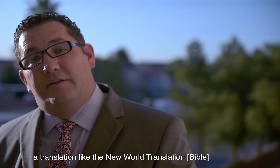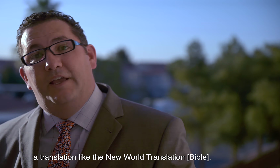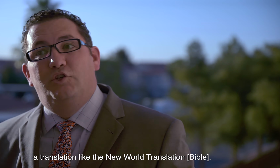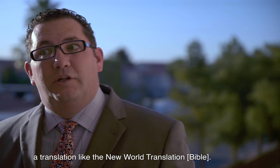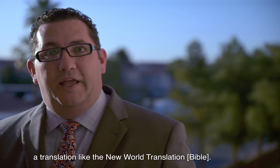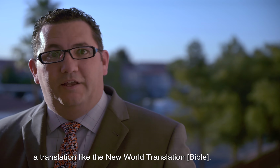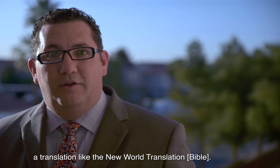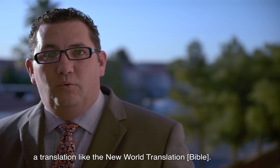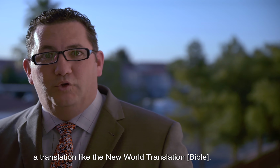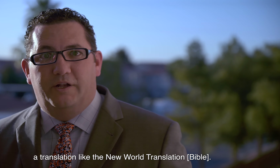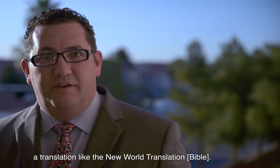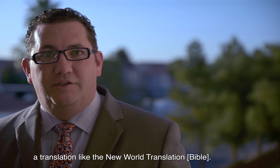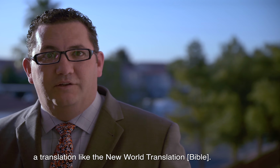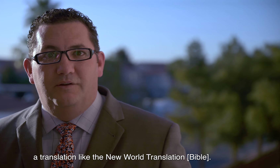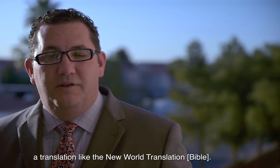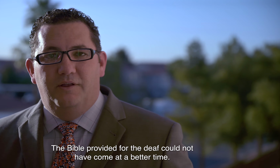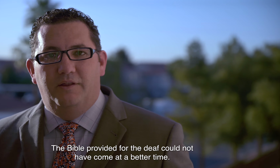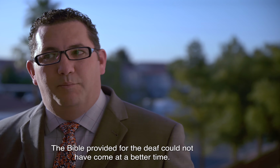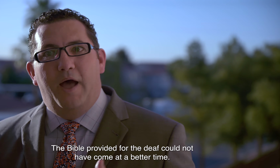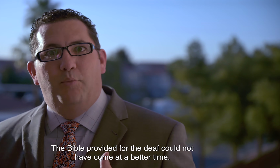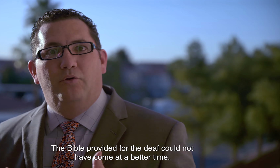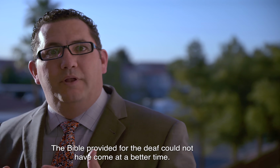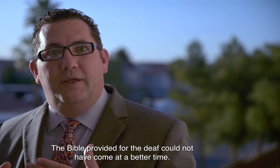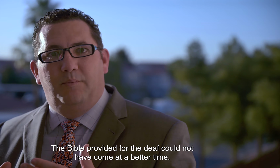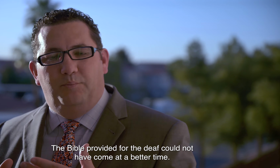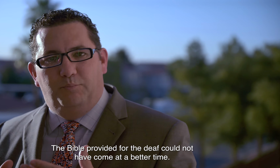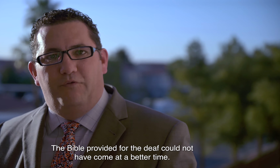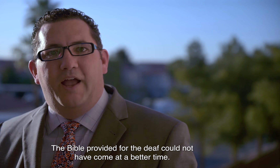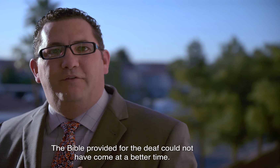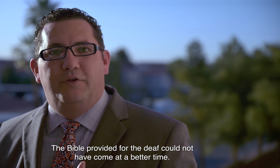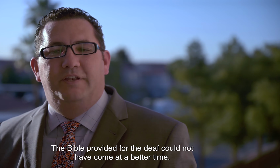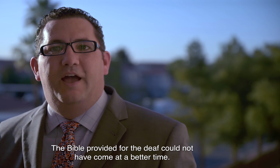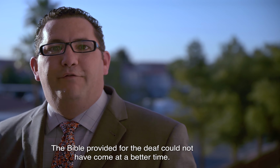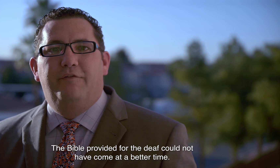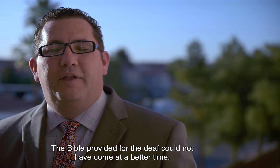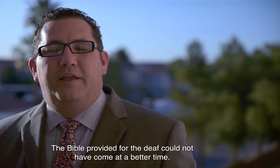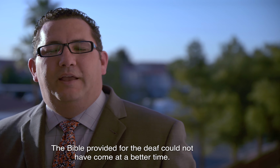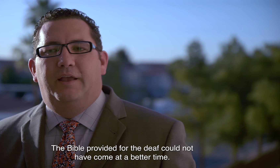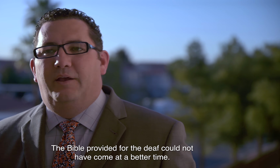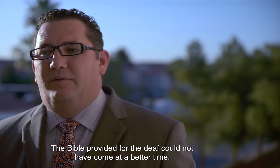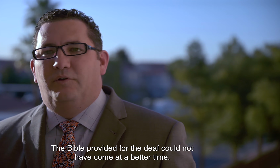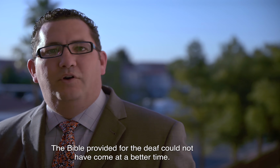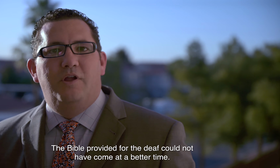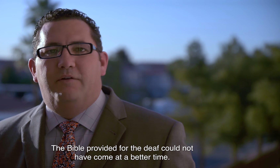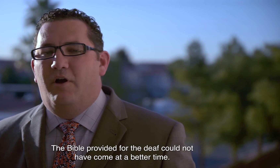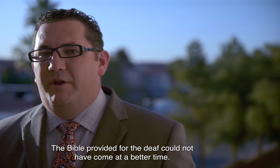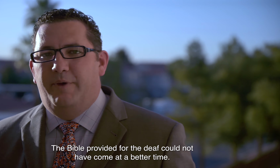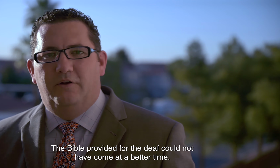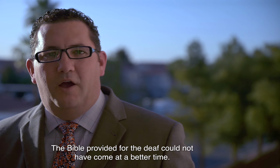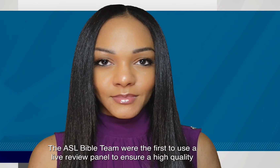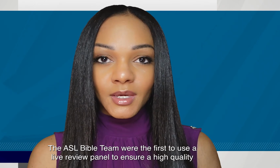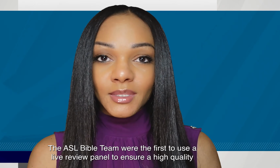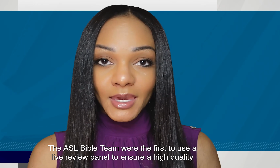a translation like the New World Translation. The Bible provided for the deaf could not have come at